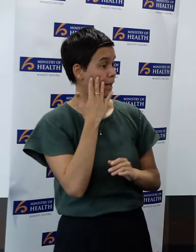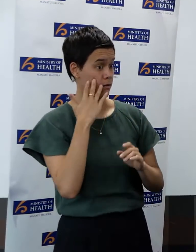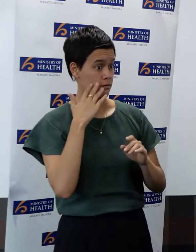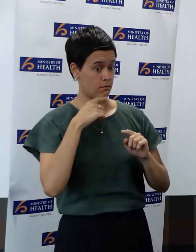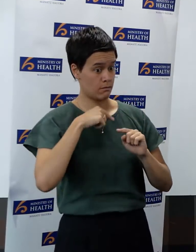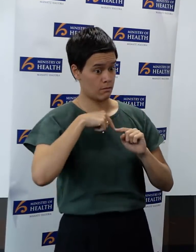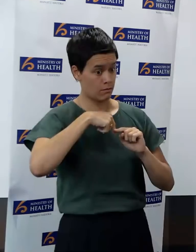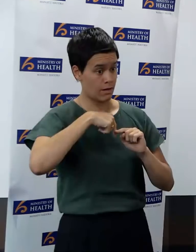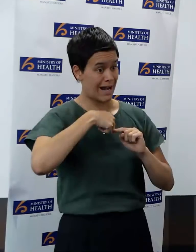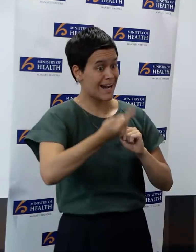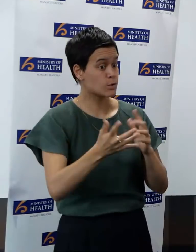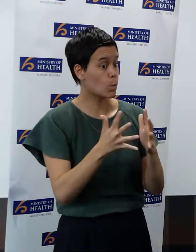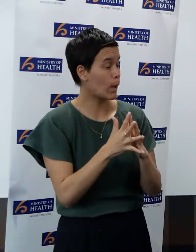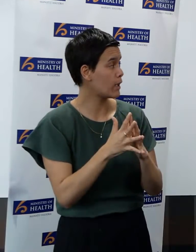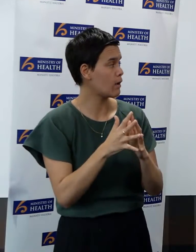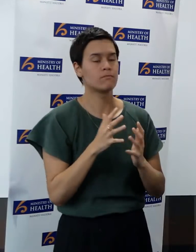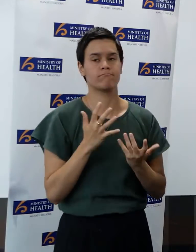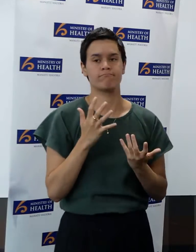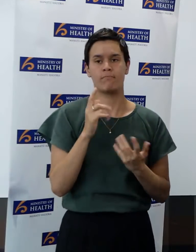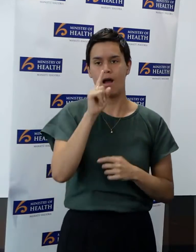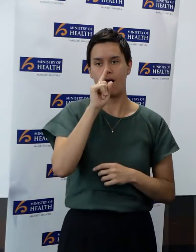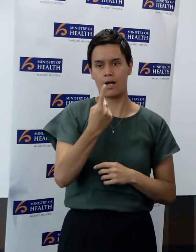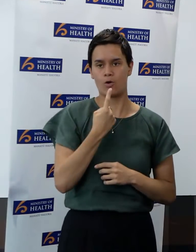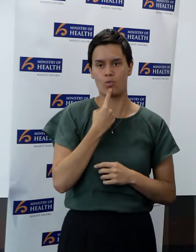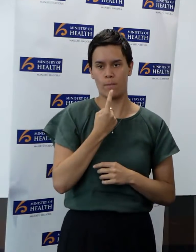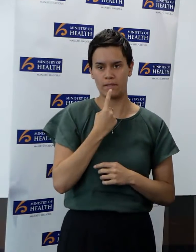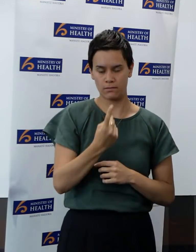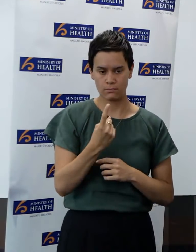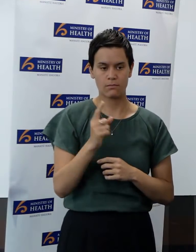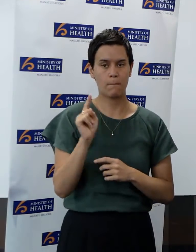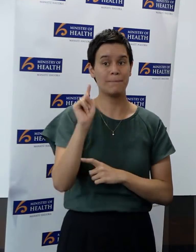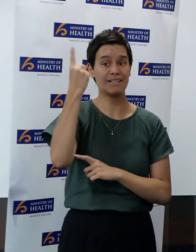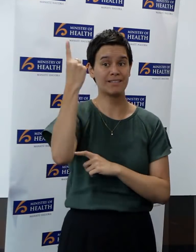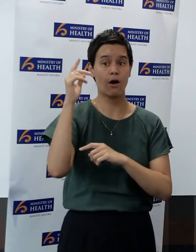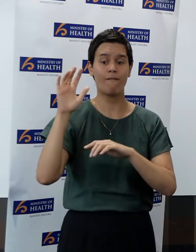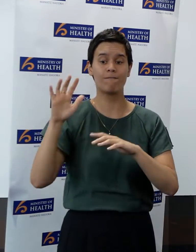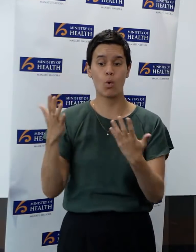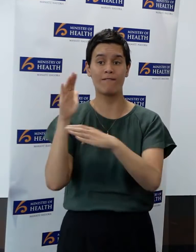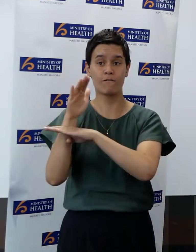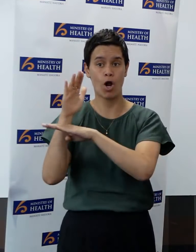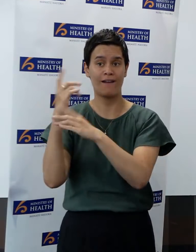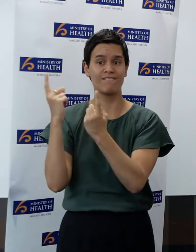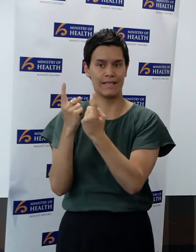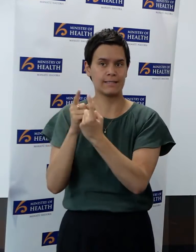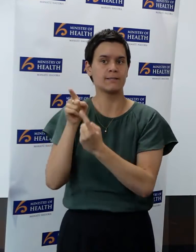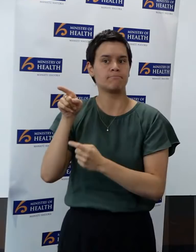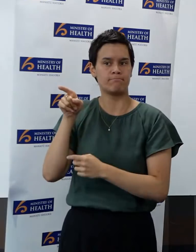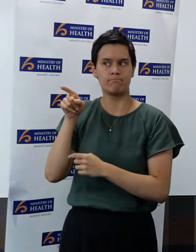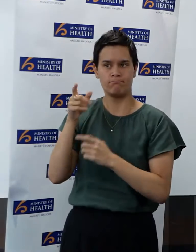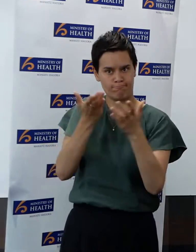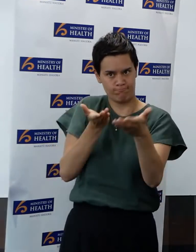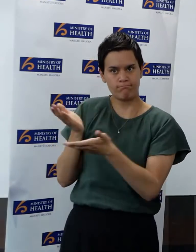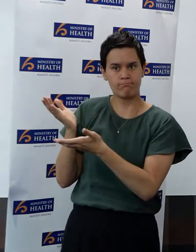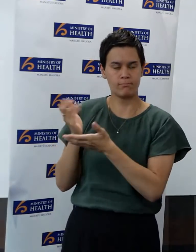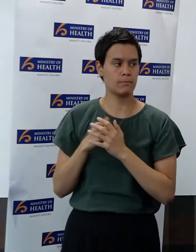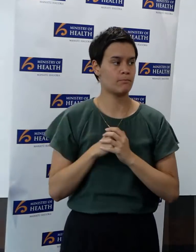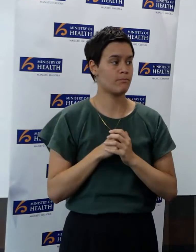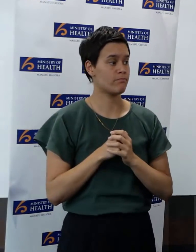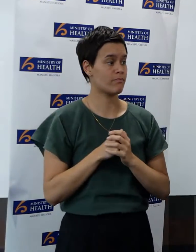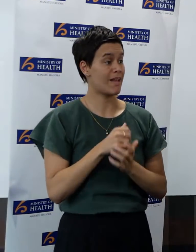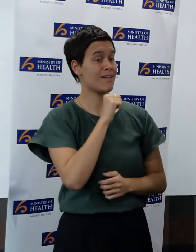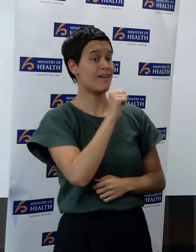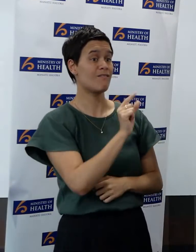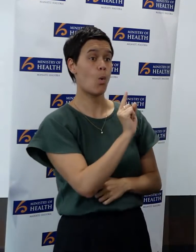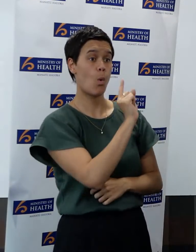just point you to the comments made by the Minister of Foreign Affairs this morning. If that one case in Auckland, it becomes a confirmed case in New